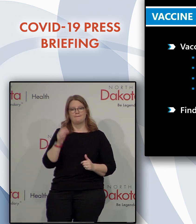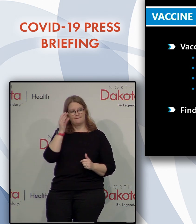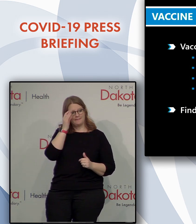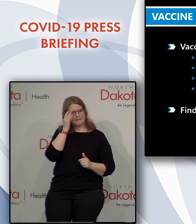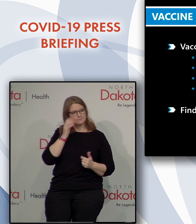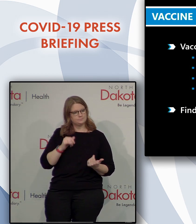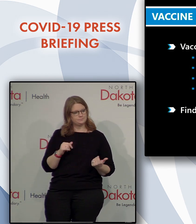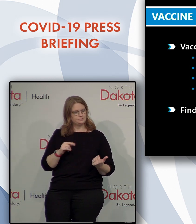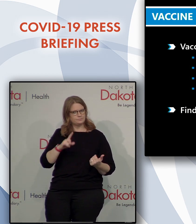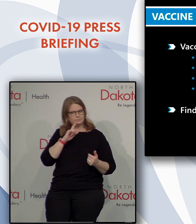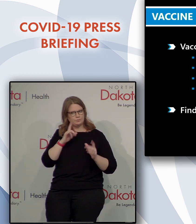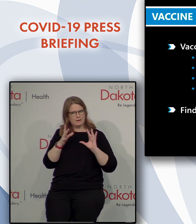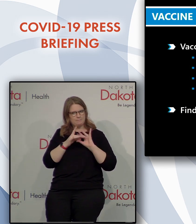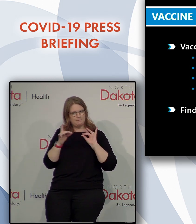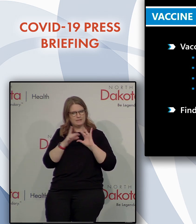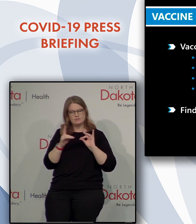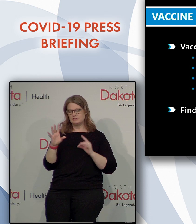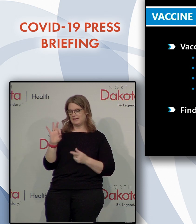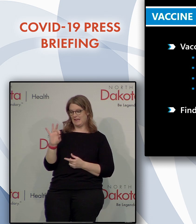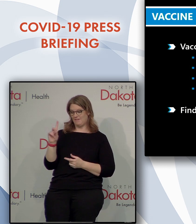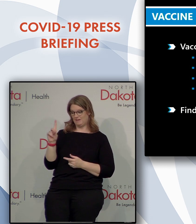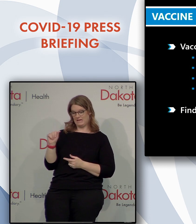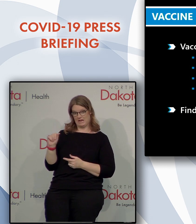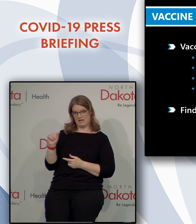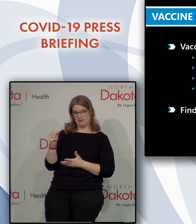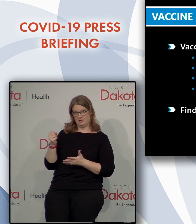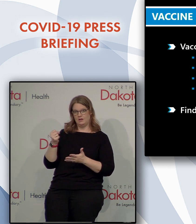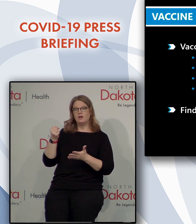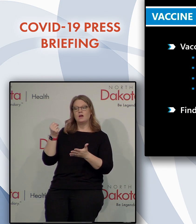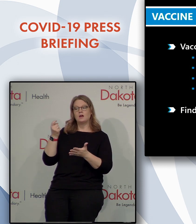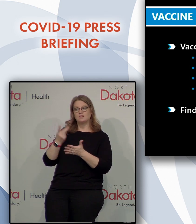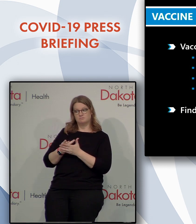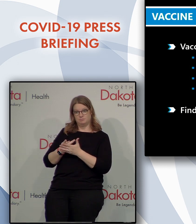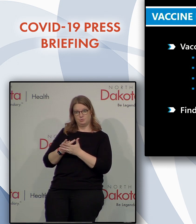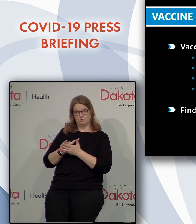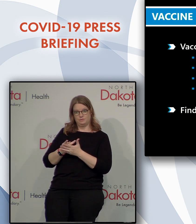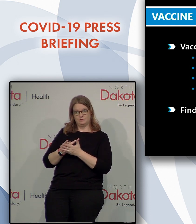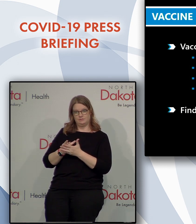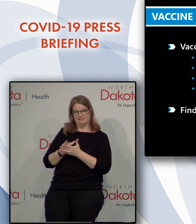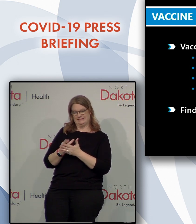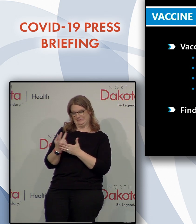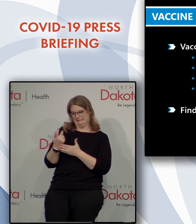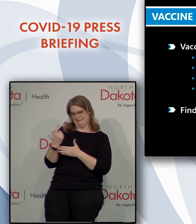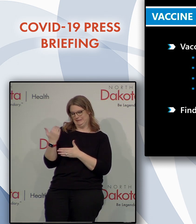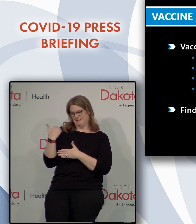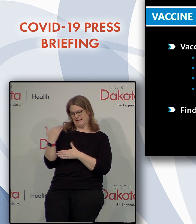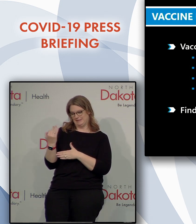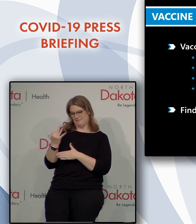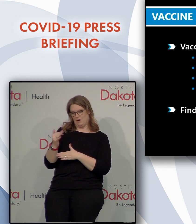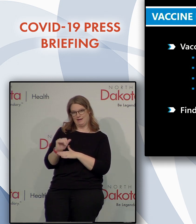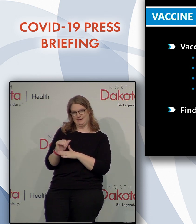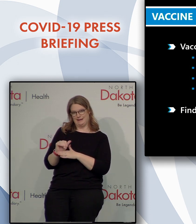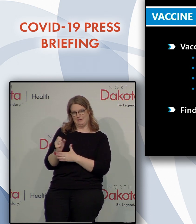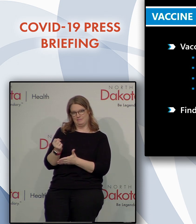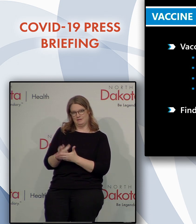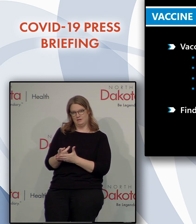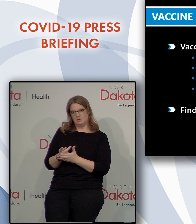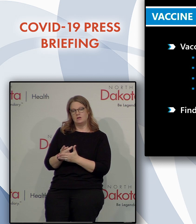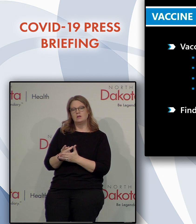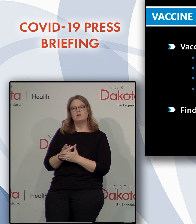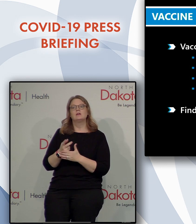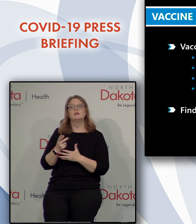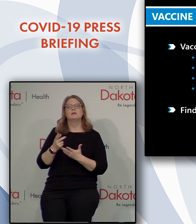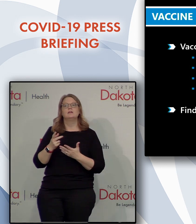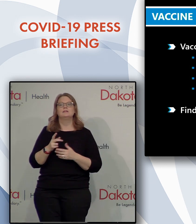And I do want to mention that the FDA did approve or authorize this vaccine late Friday night, and it was authorized for